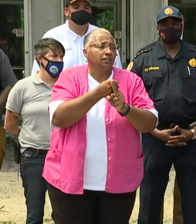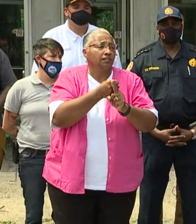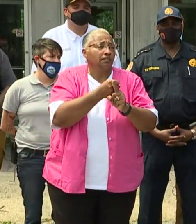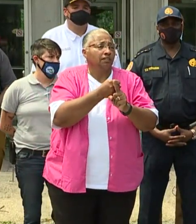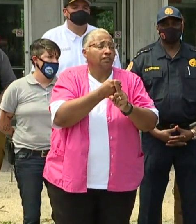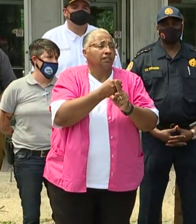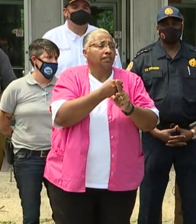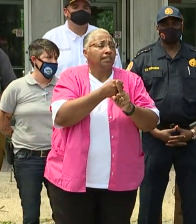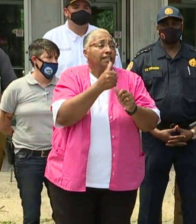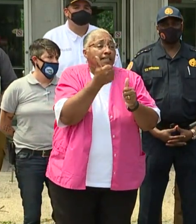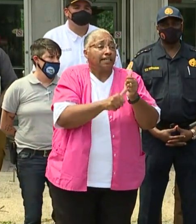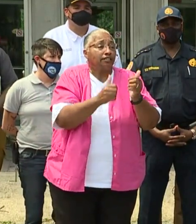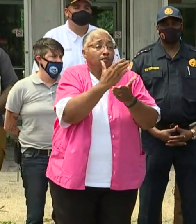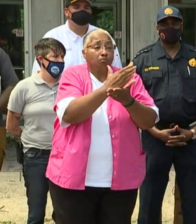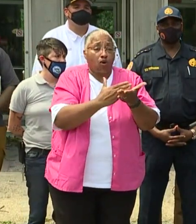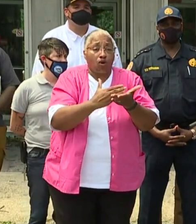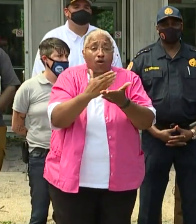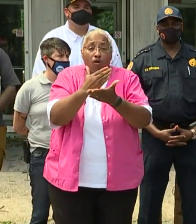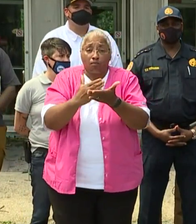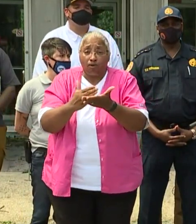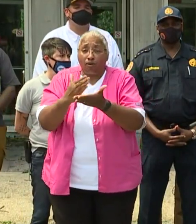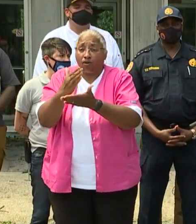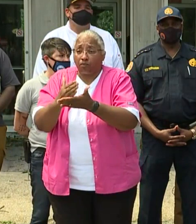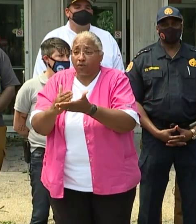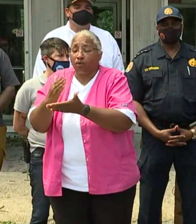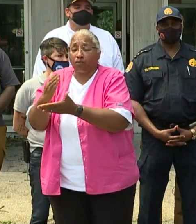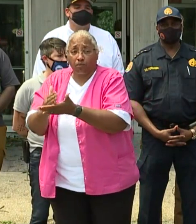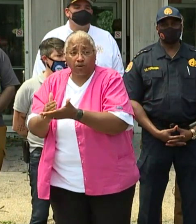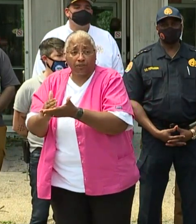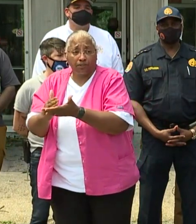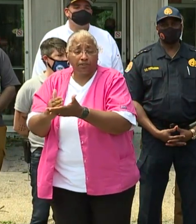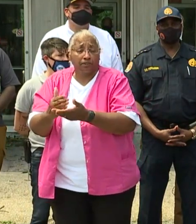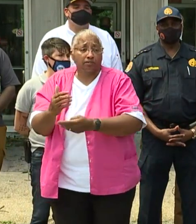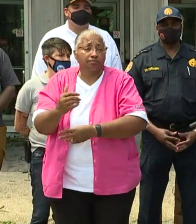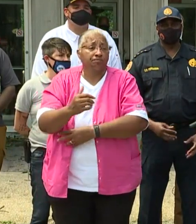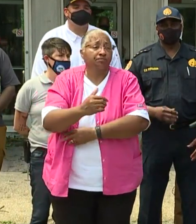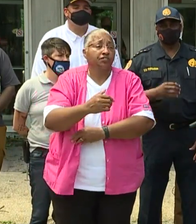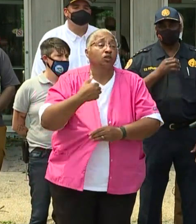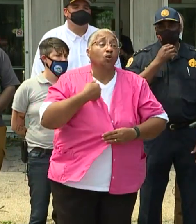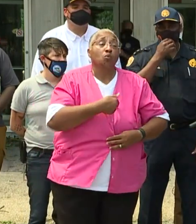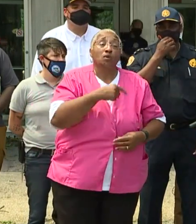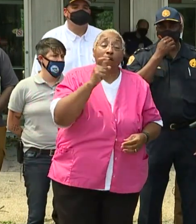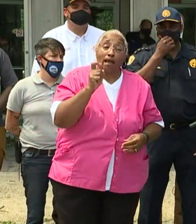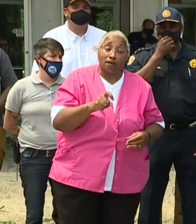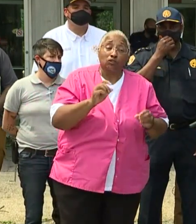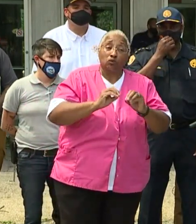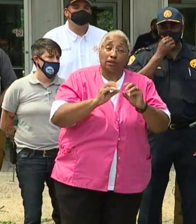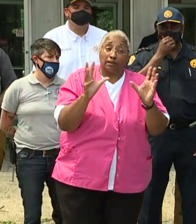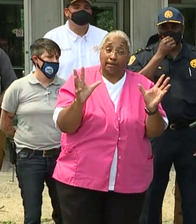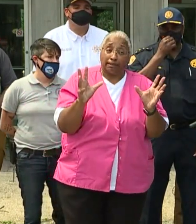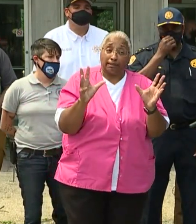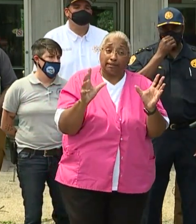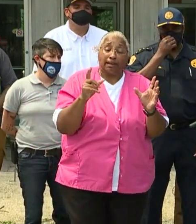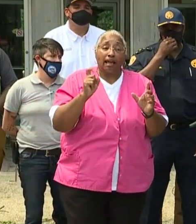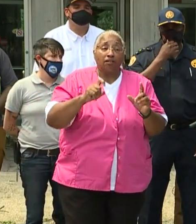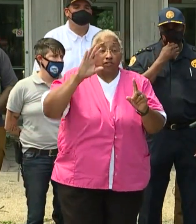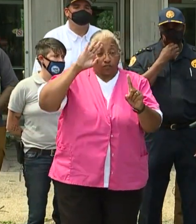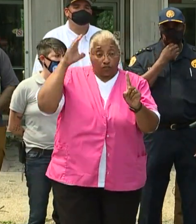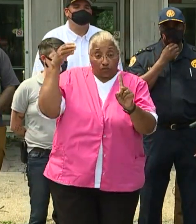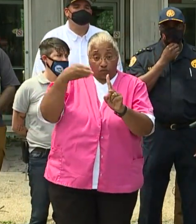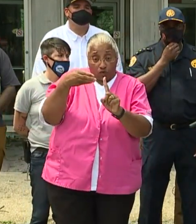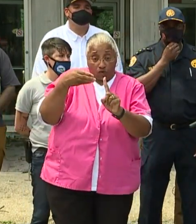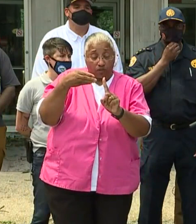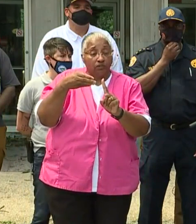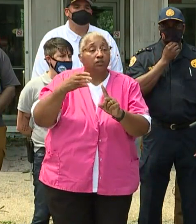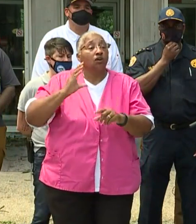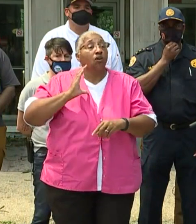block, neighborhood by neighborhood. We must absolutely address all of our